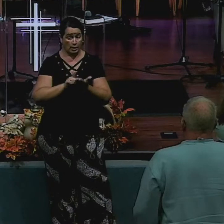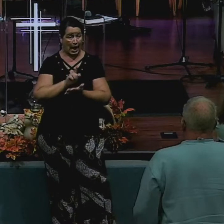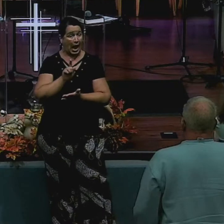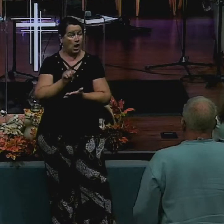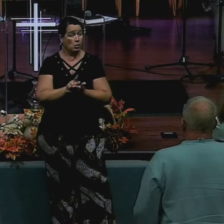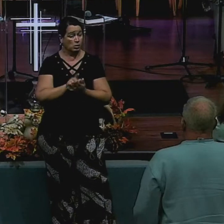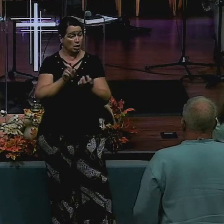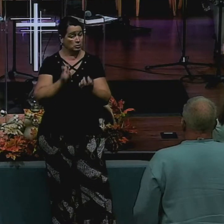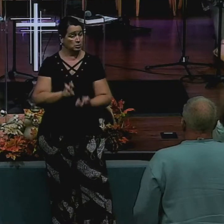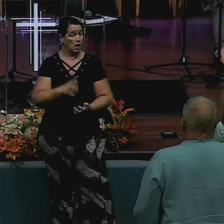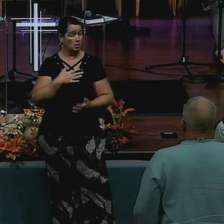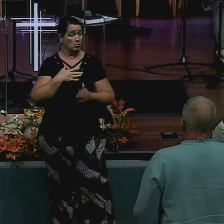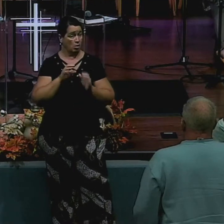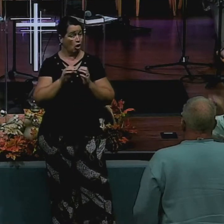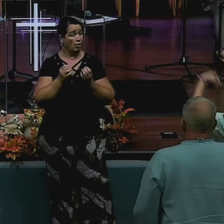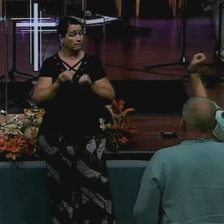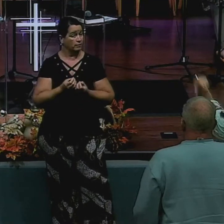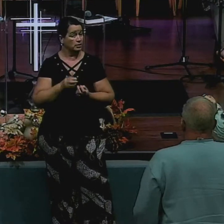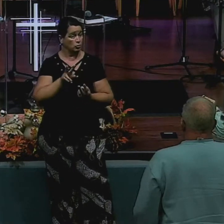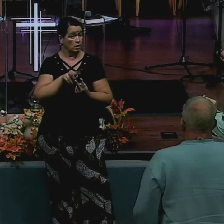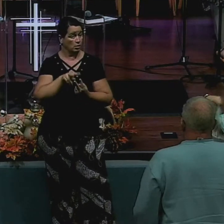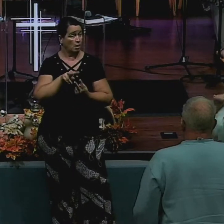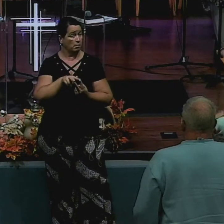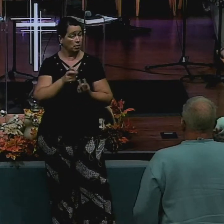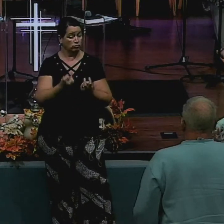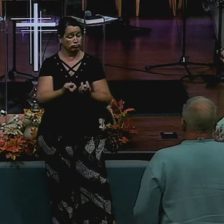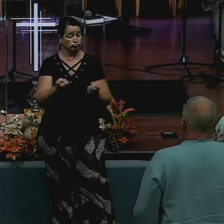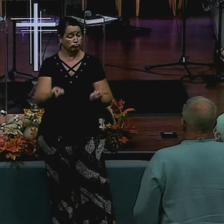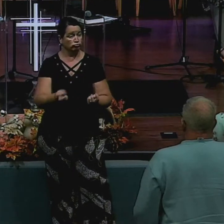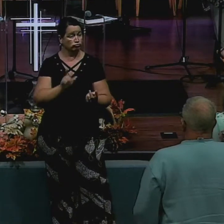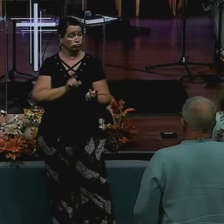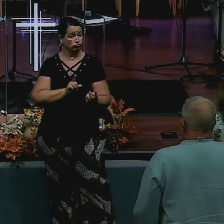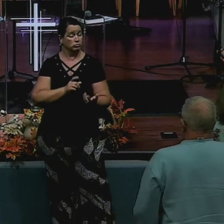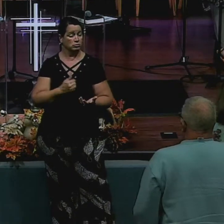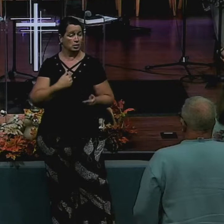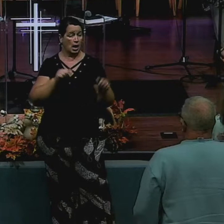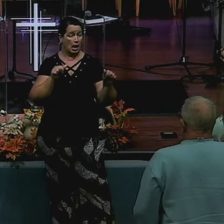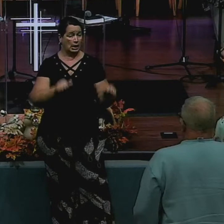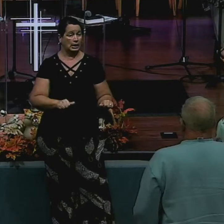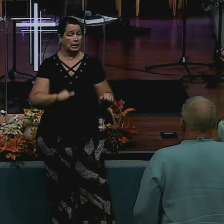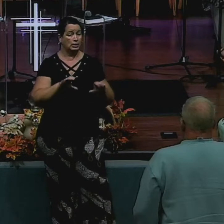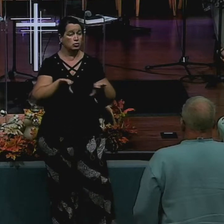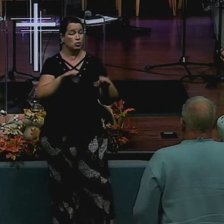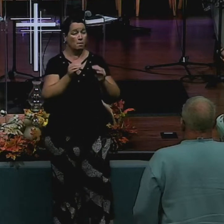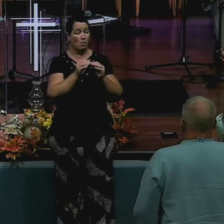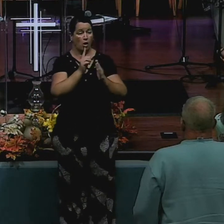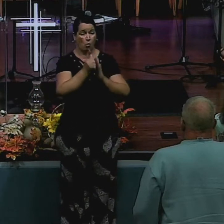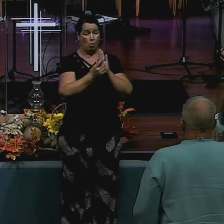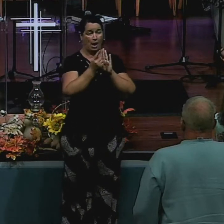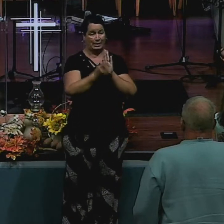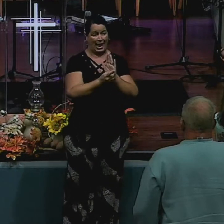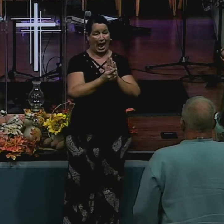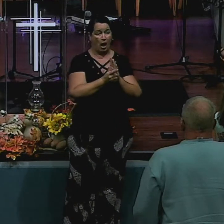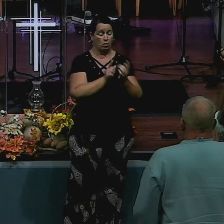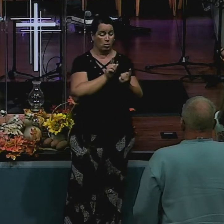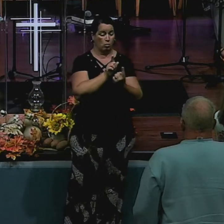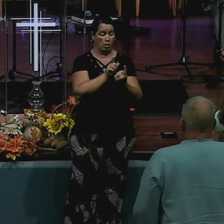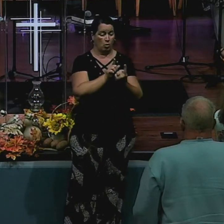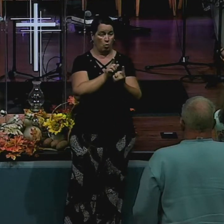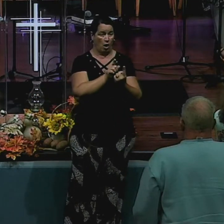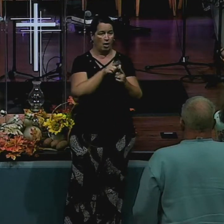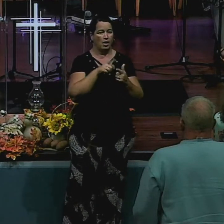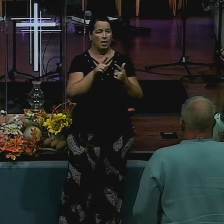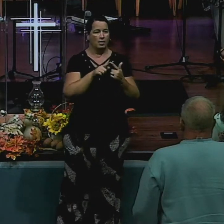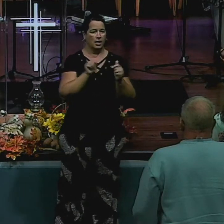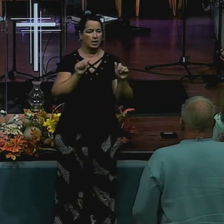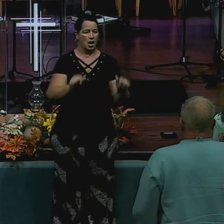great preacher of the Puritan age, Richard Baxter, said, I can do more in an hour of close discourse with a family than